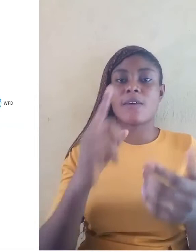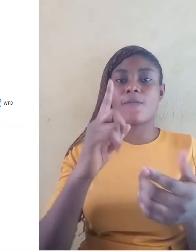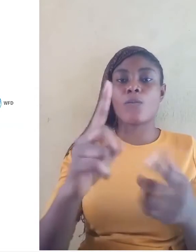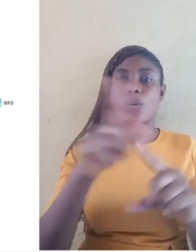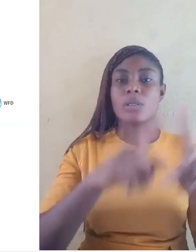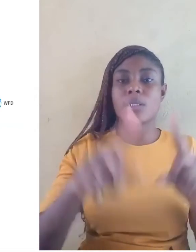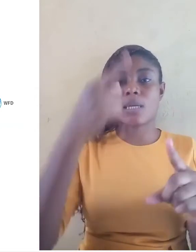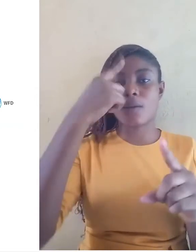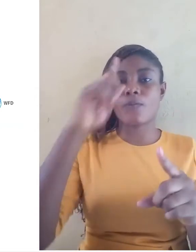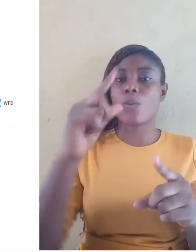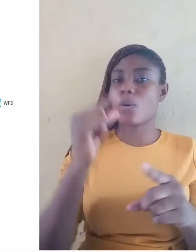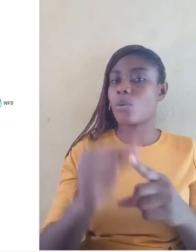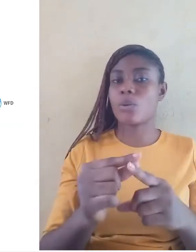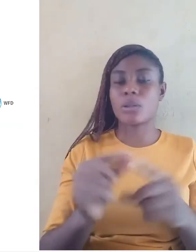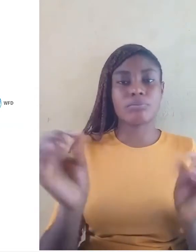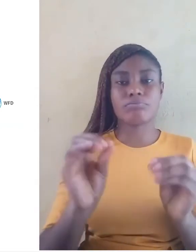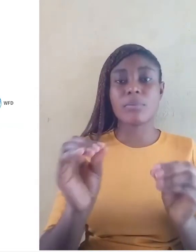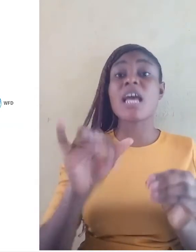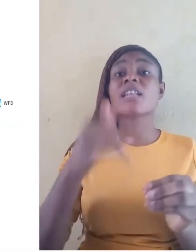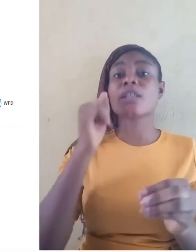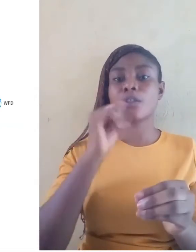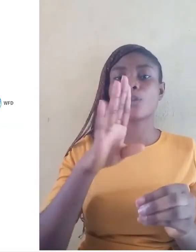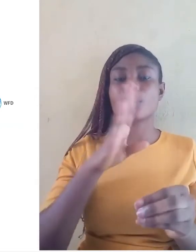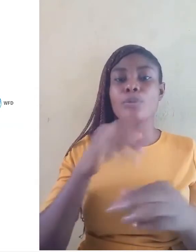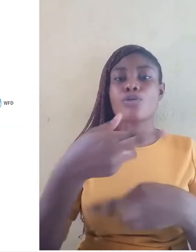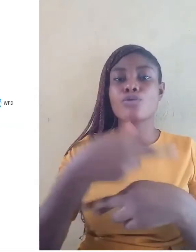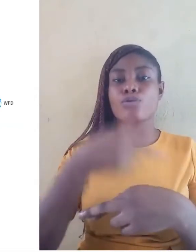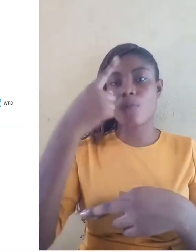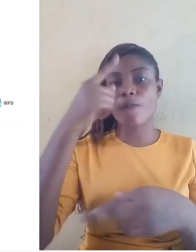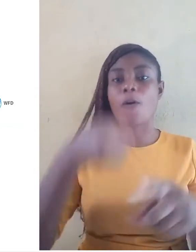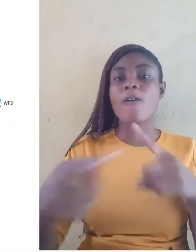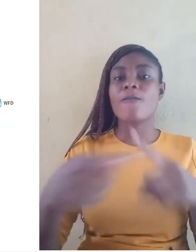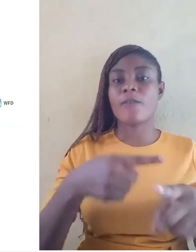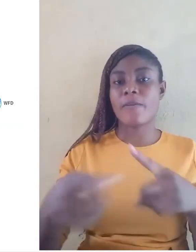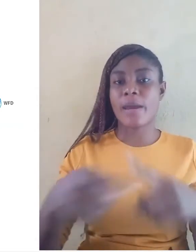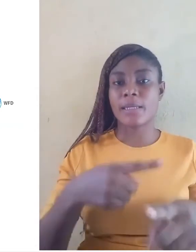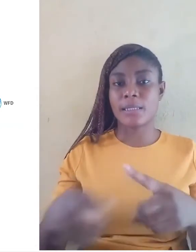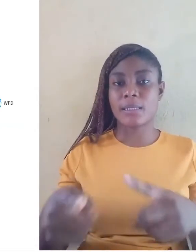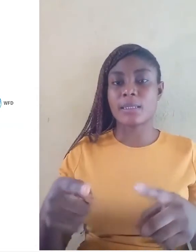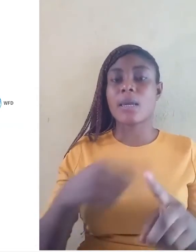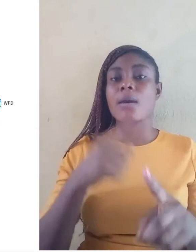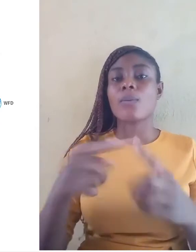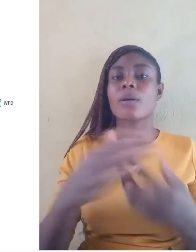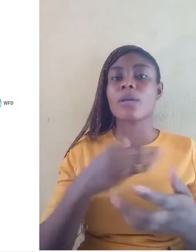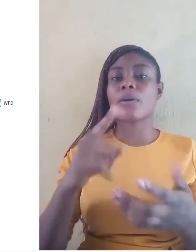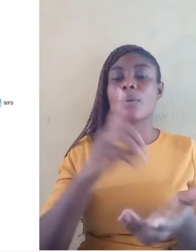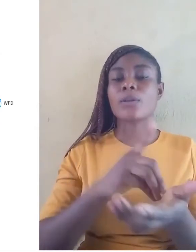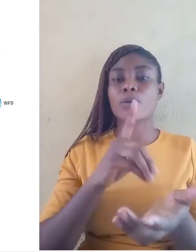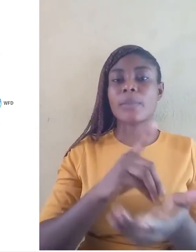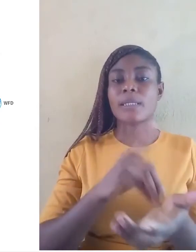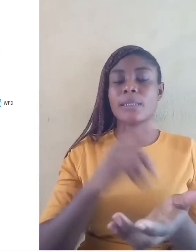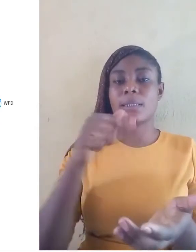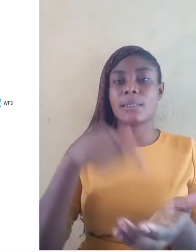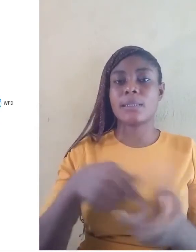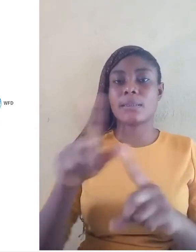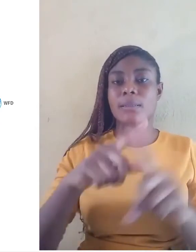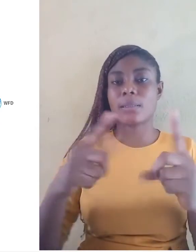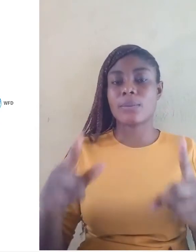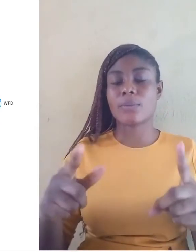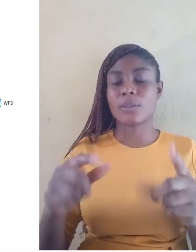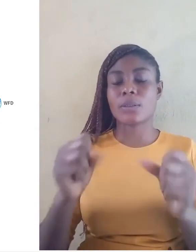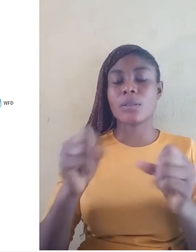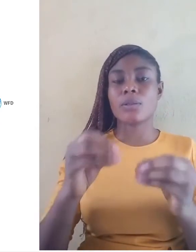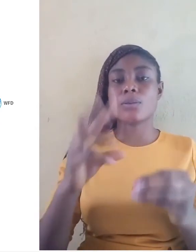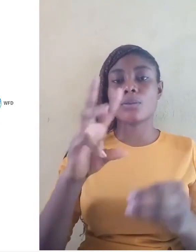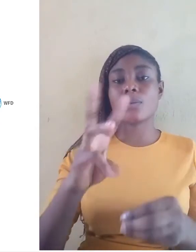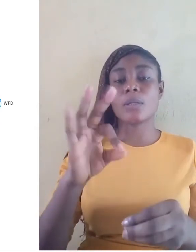word. There should be room for varieties whenever you are documenting sign languages. And so the